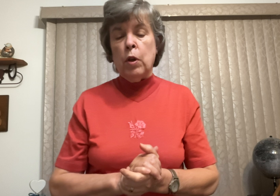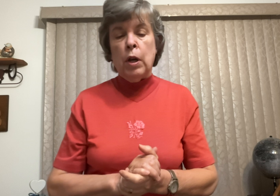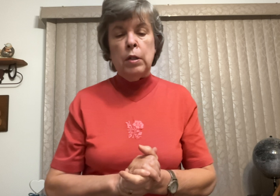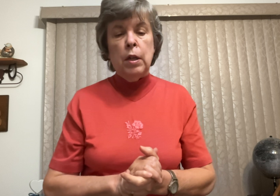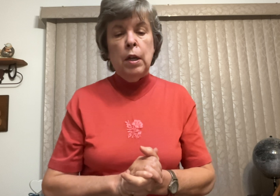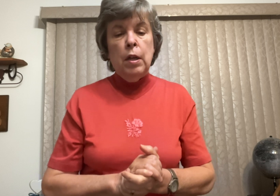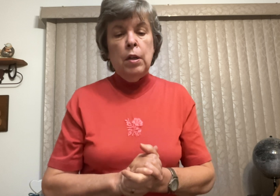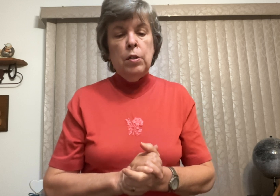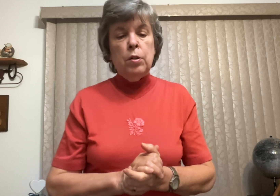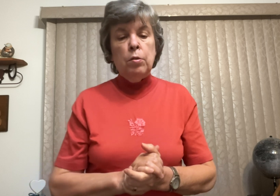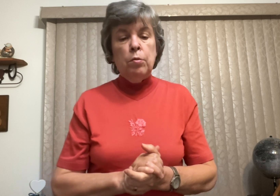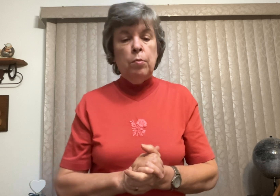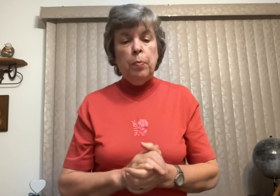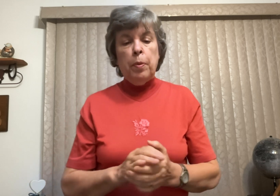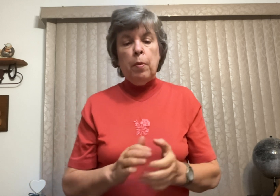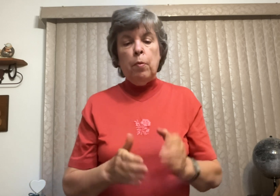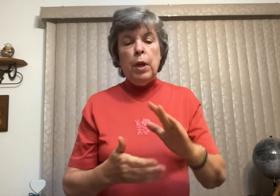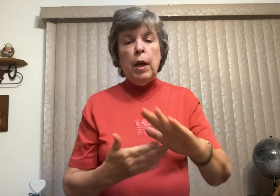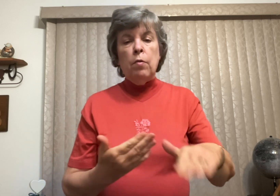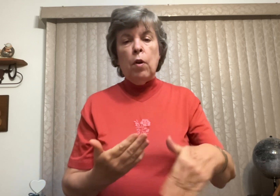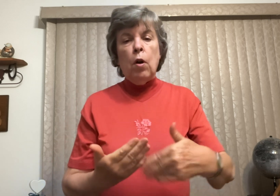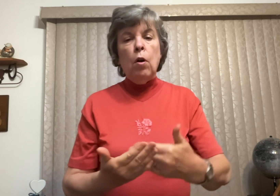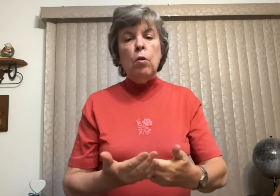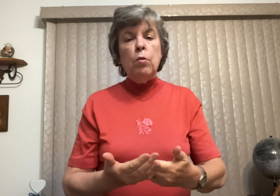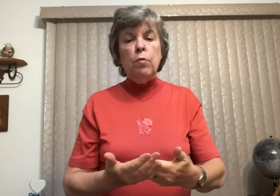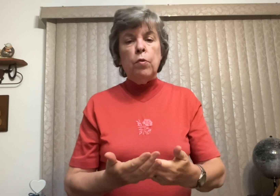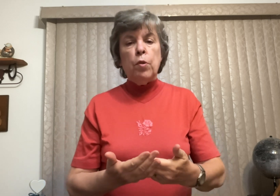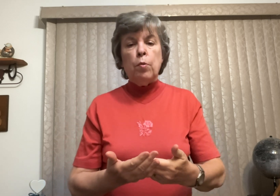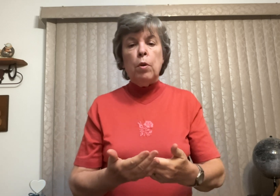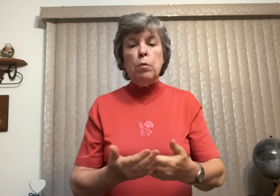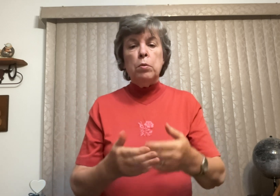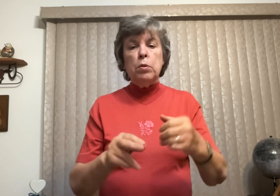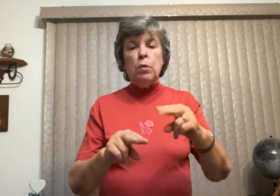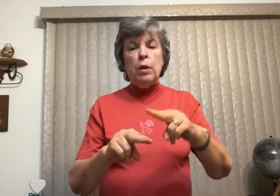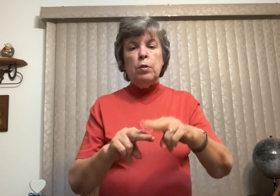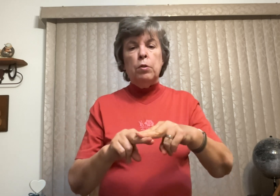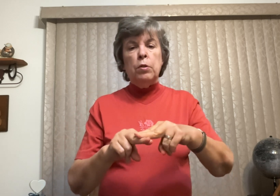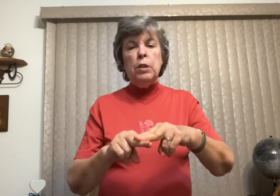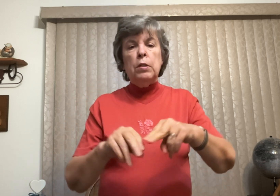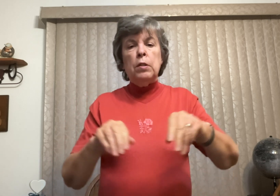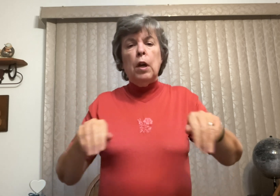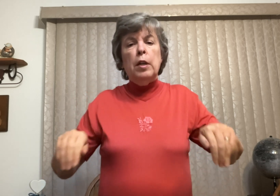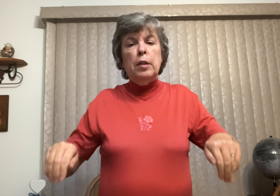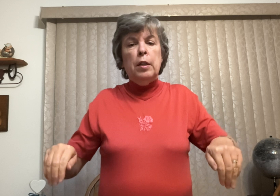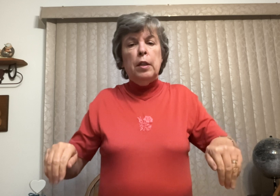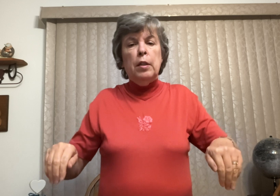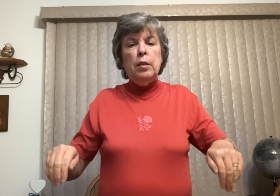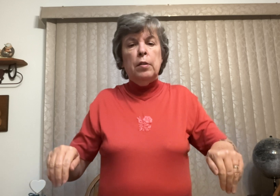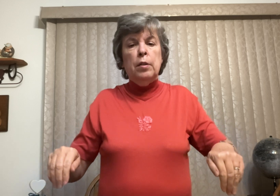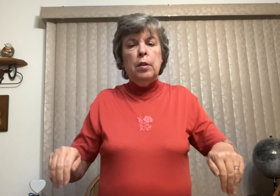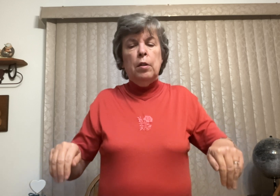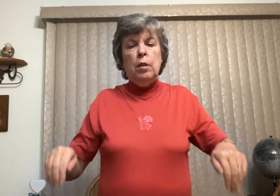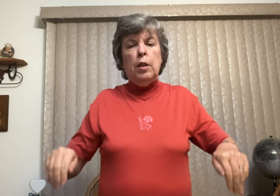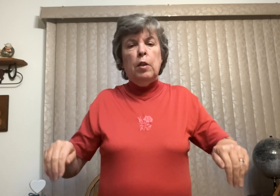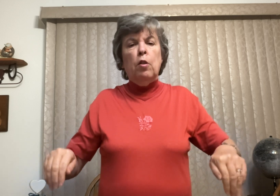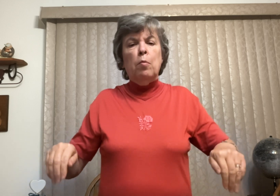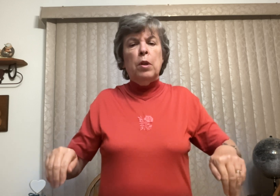thought. So we have all for thrones, do the seat sign, and then the armrests of